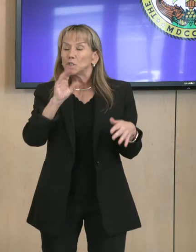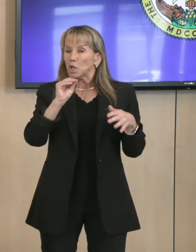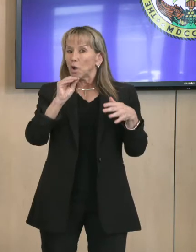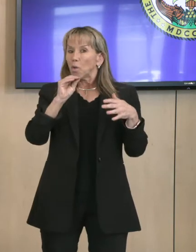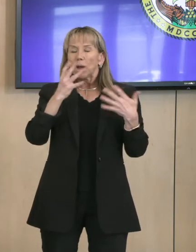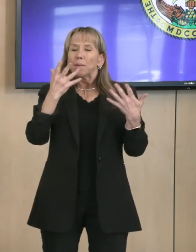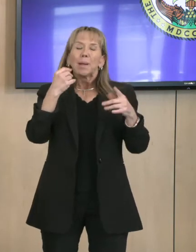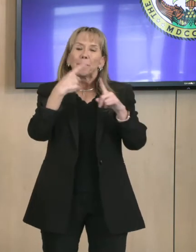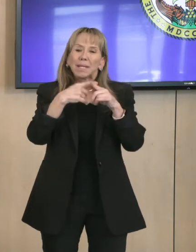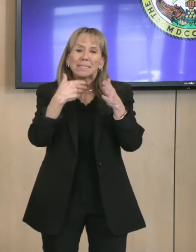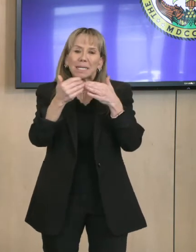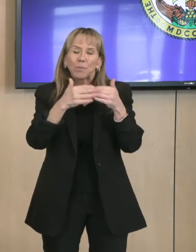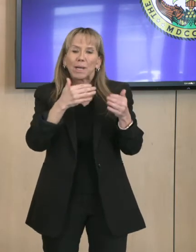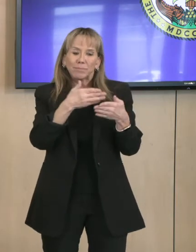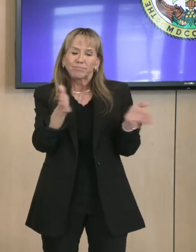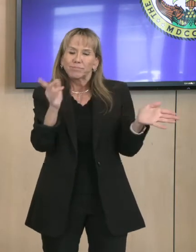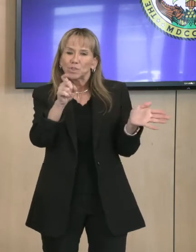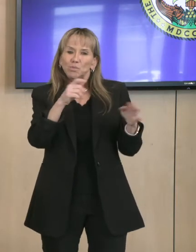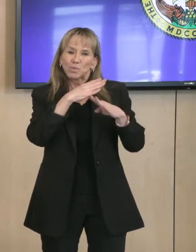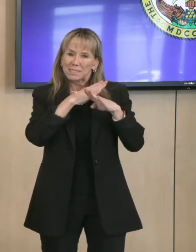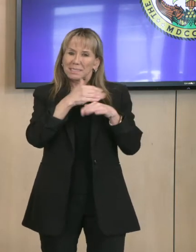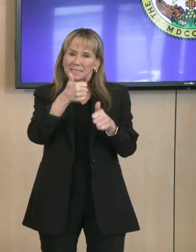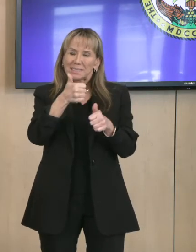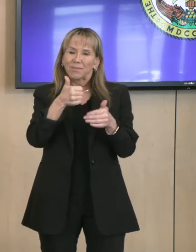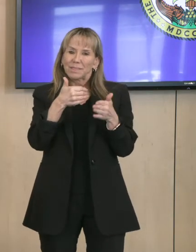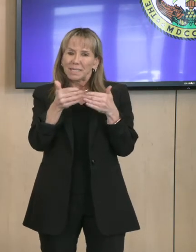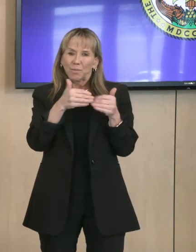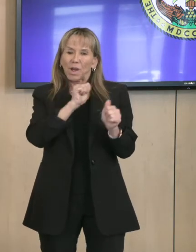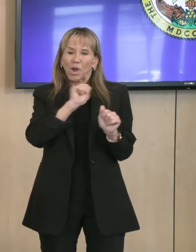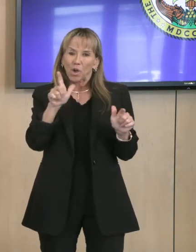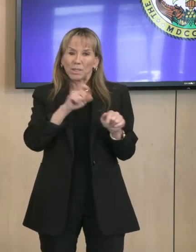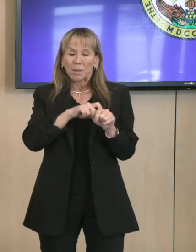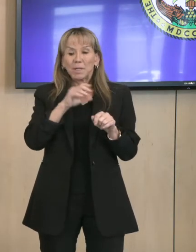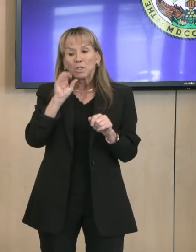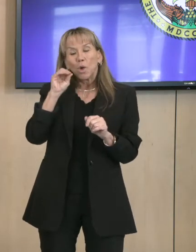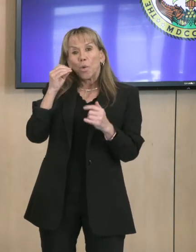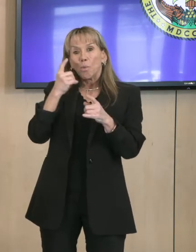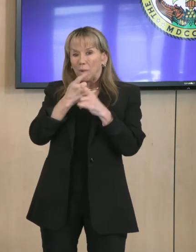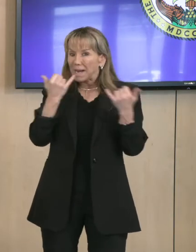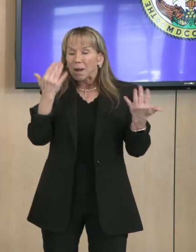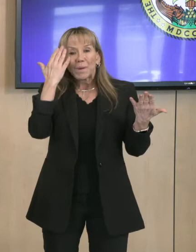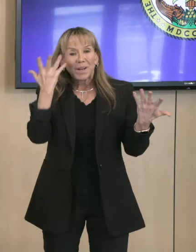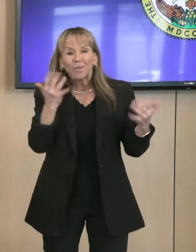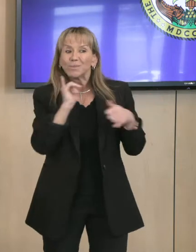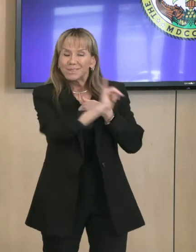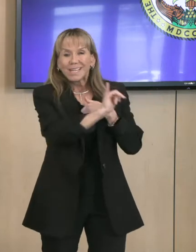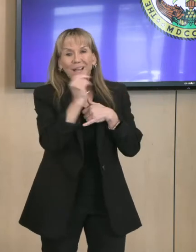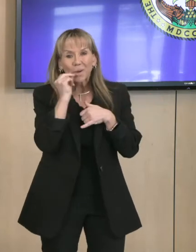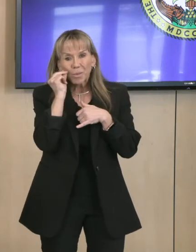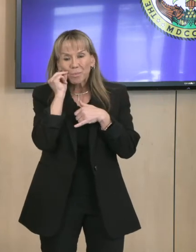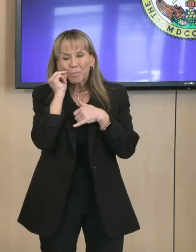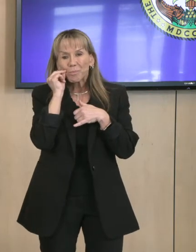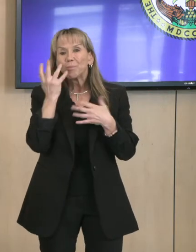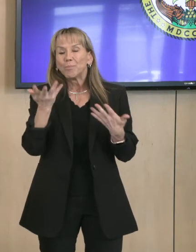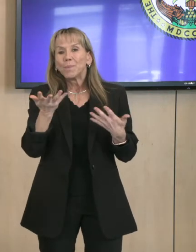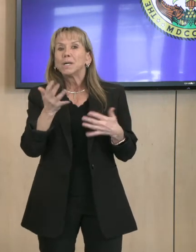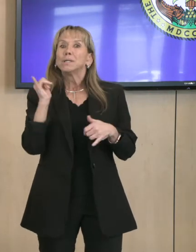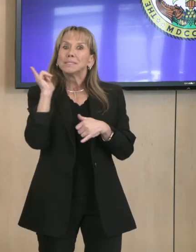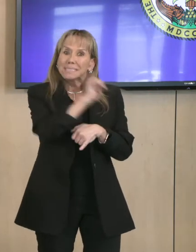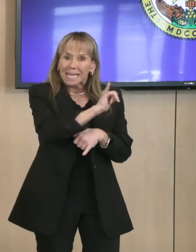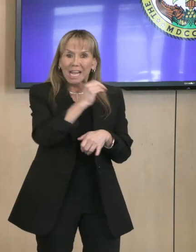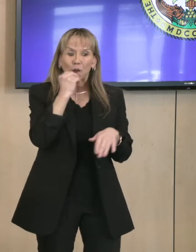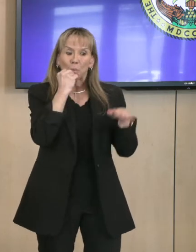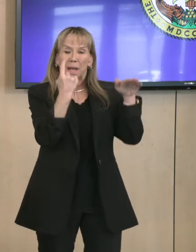in all of these cases, and in this specific instance, is to stay at home, to absolutely remain home